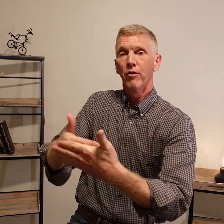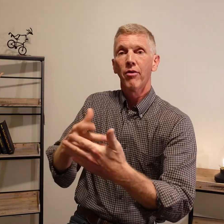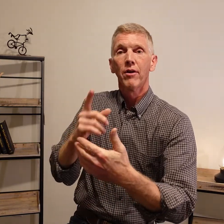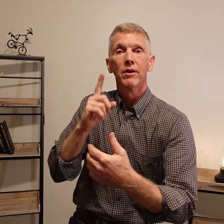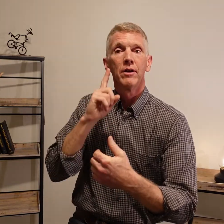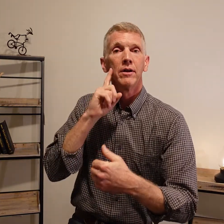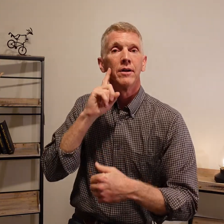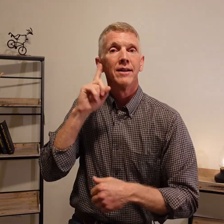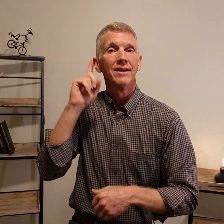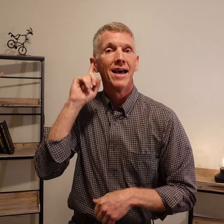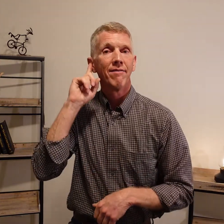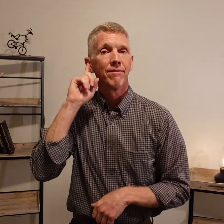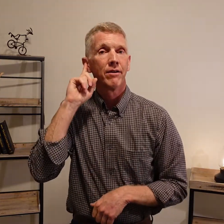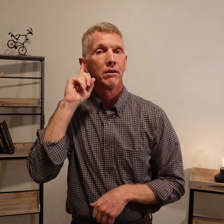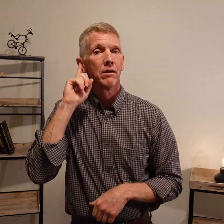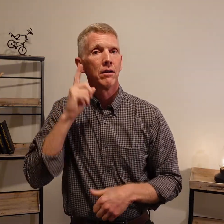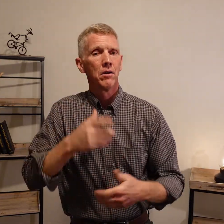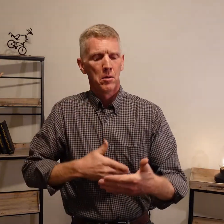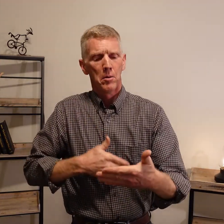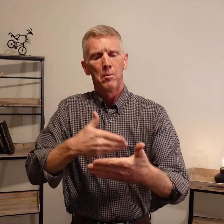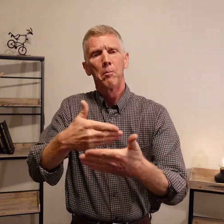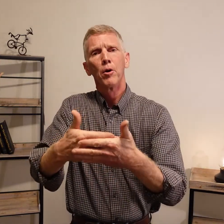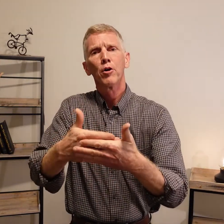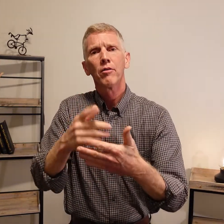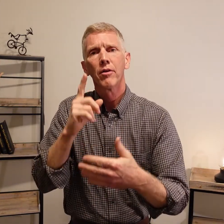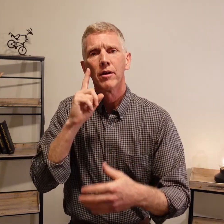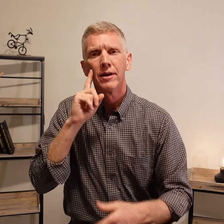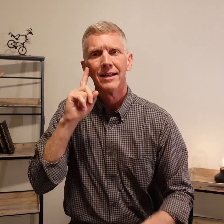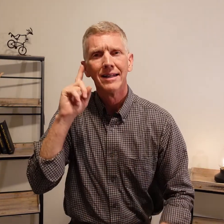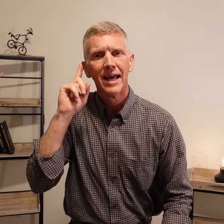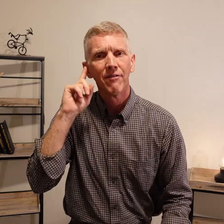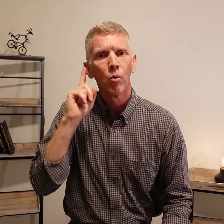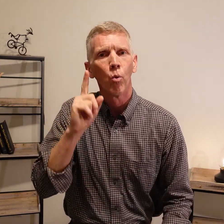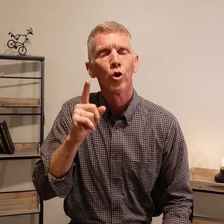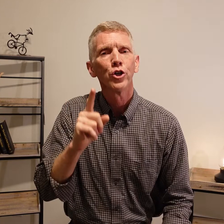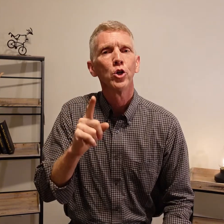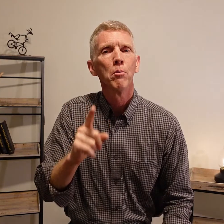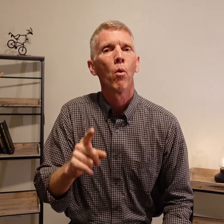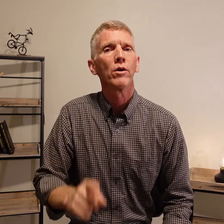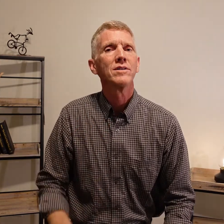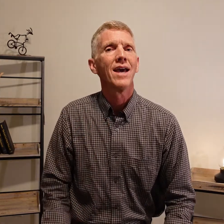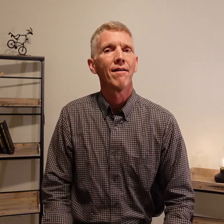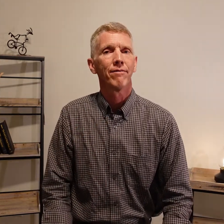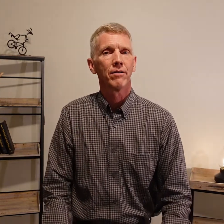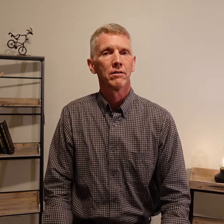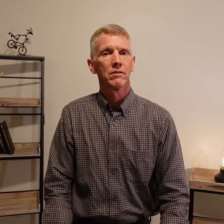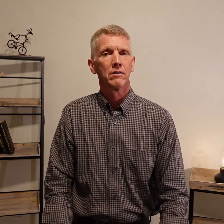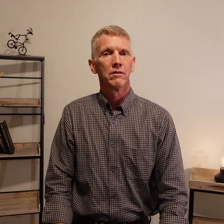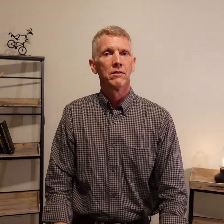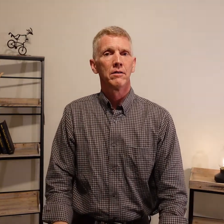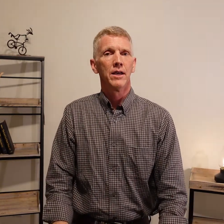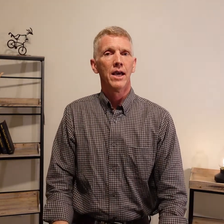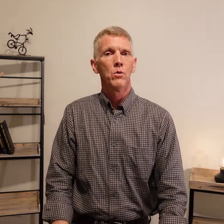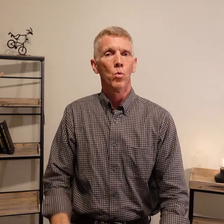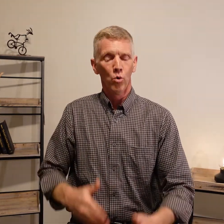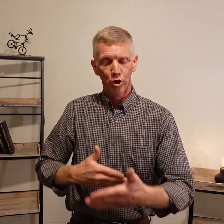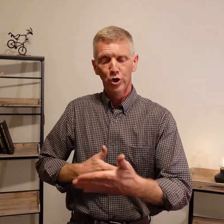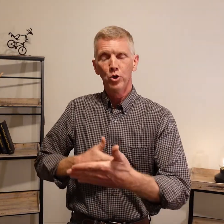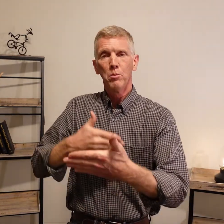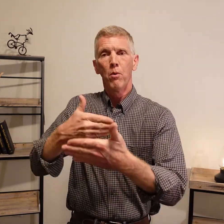Birth, deaf. Birth, deaf. Were you born deaf? Okay? Were you